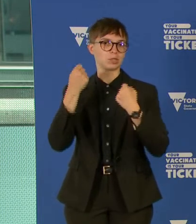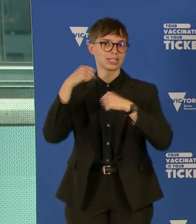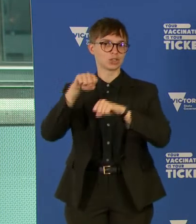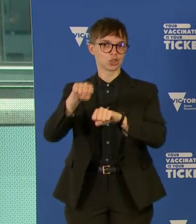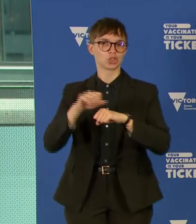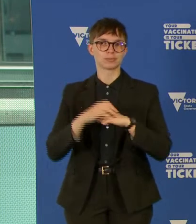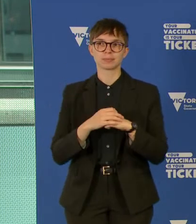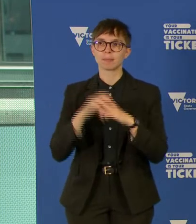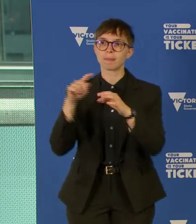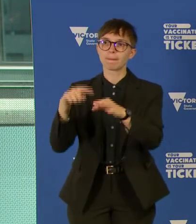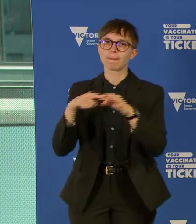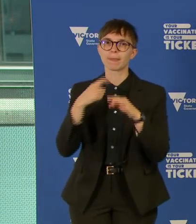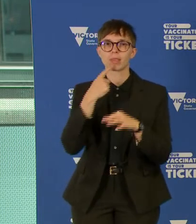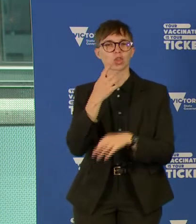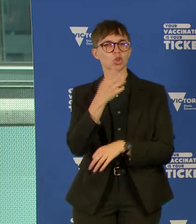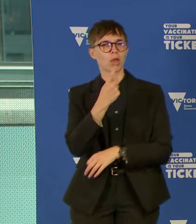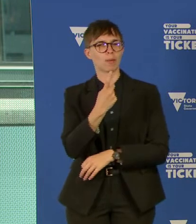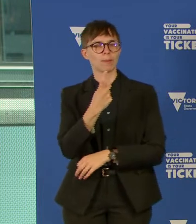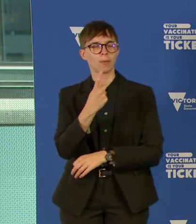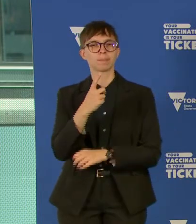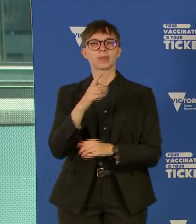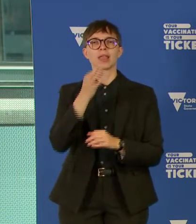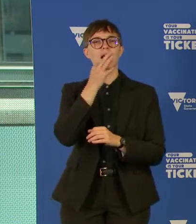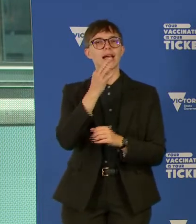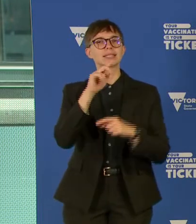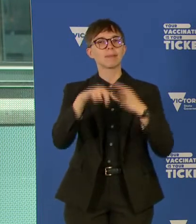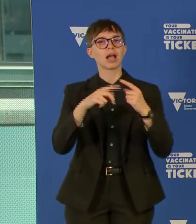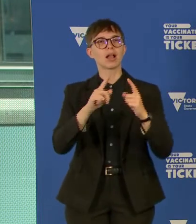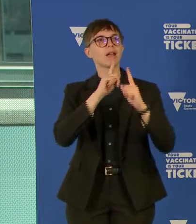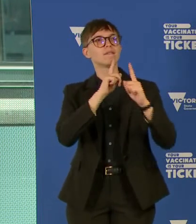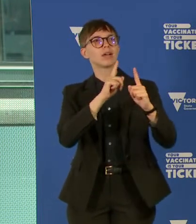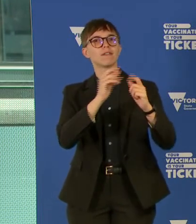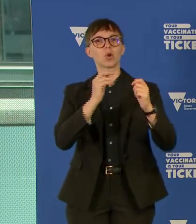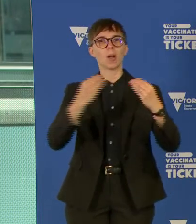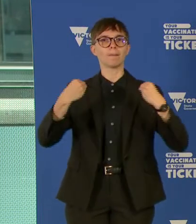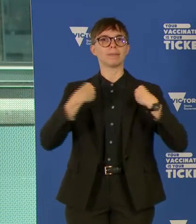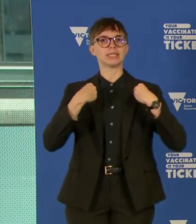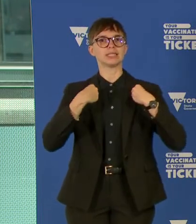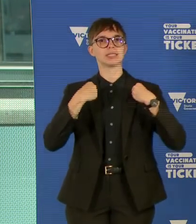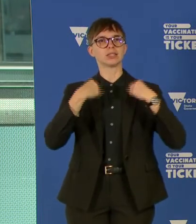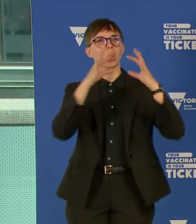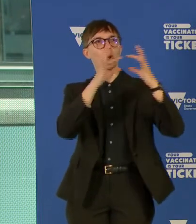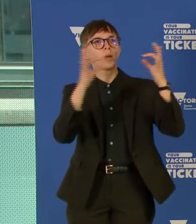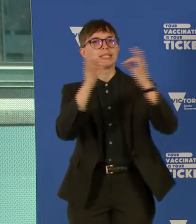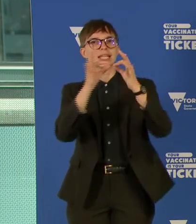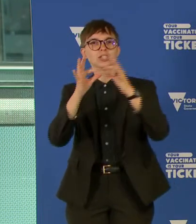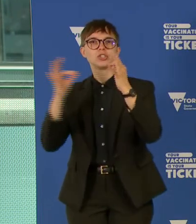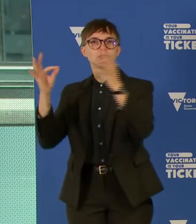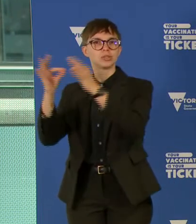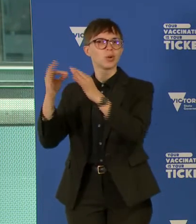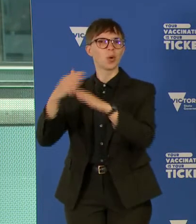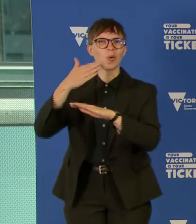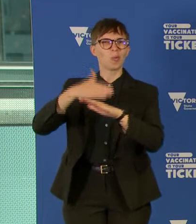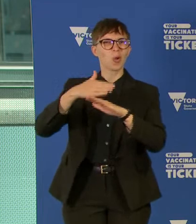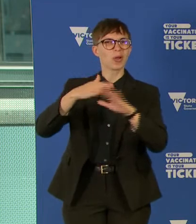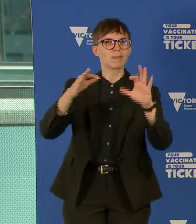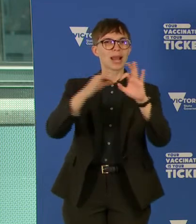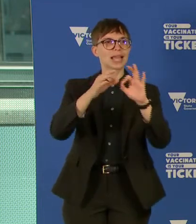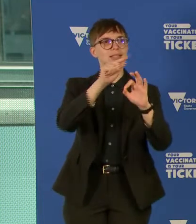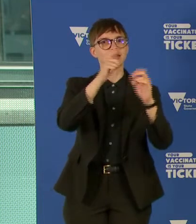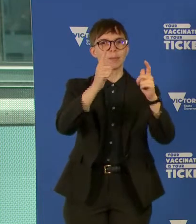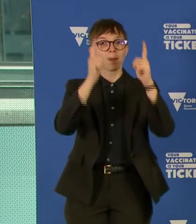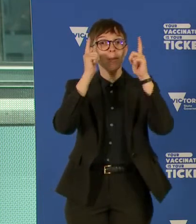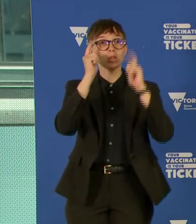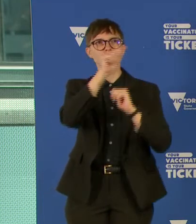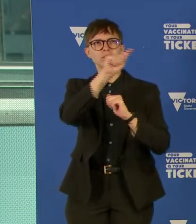more. In terms of businesses and advice to business, is it up to them now to come up with a policy for close contacts coming into work? Should it